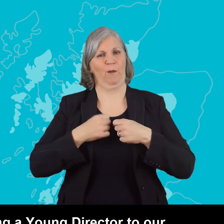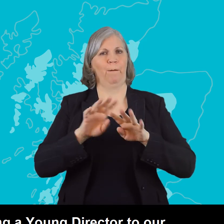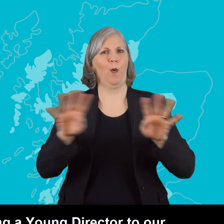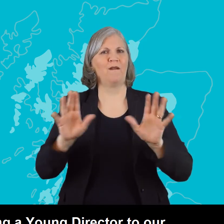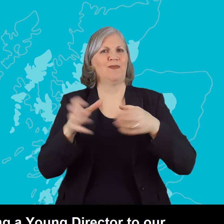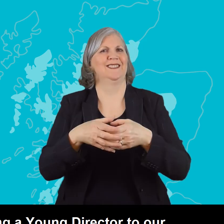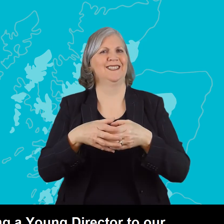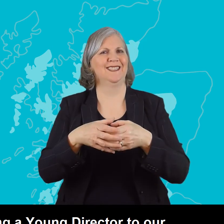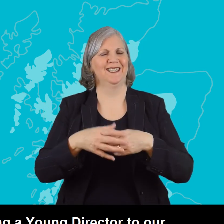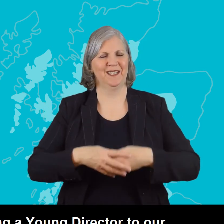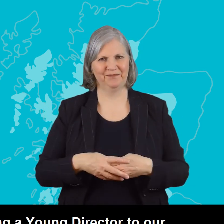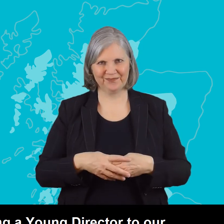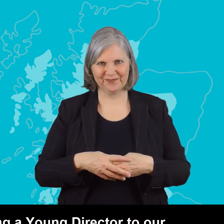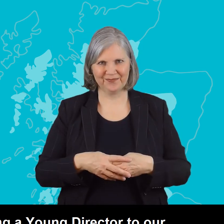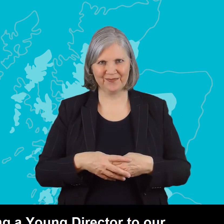trustees.